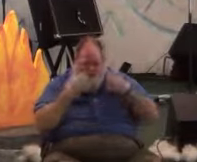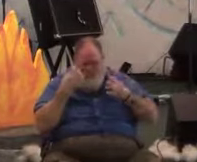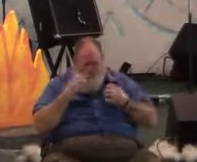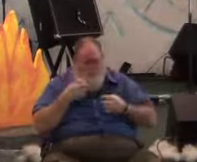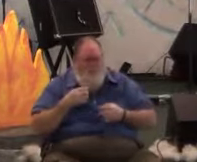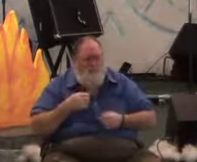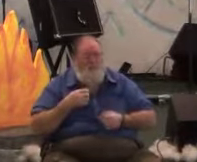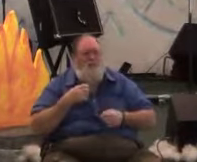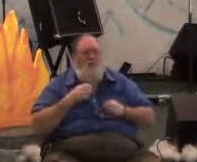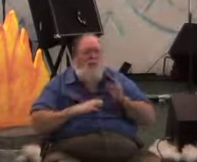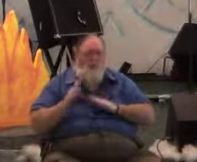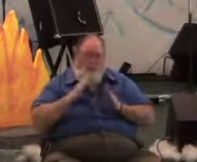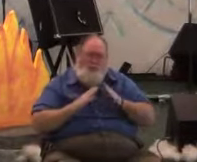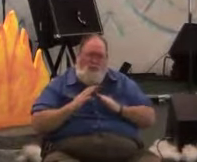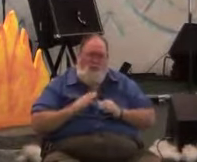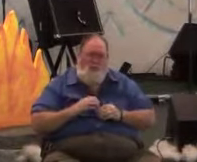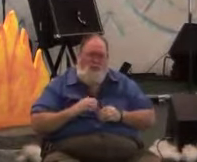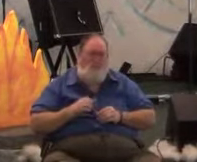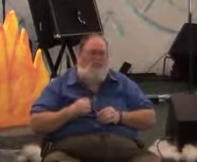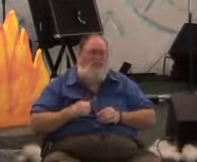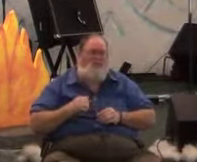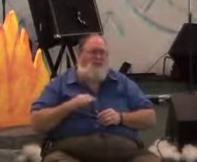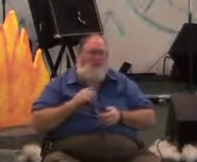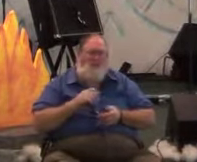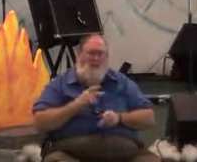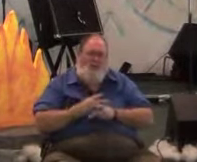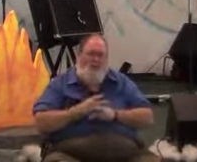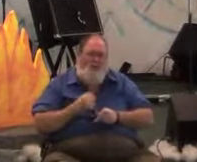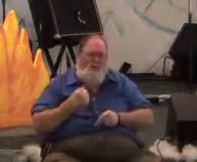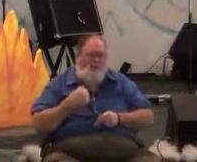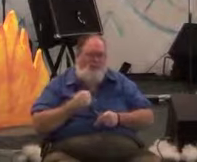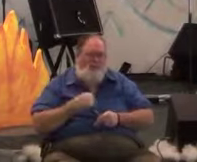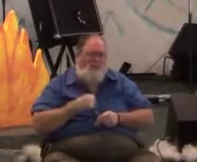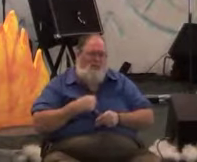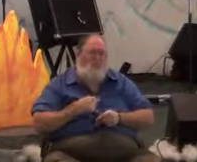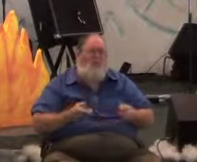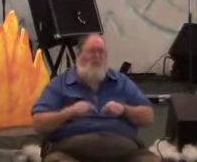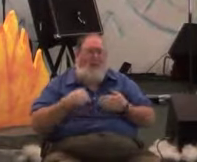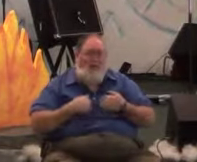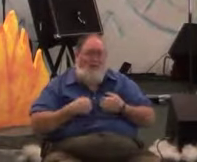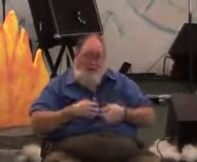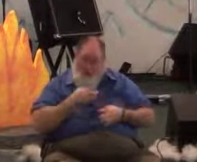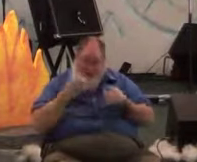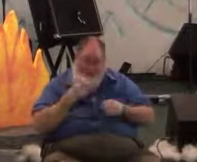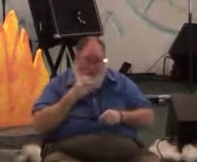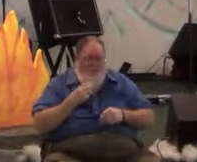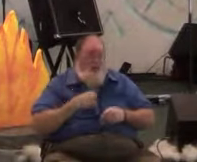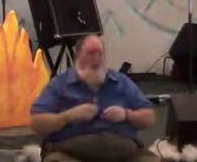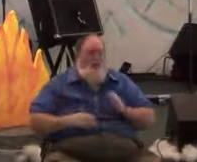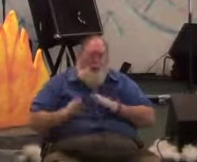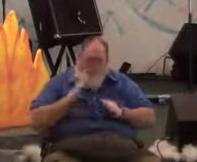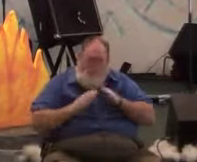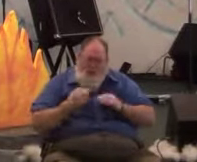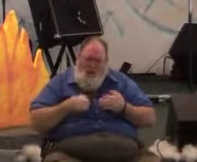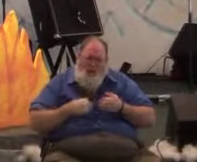says we're sinning when we do that. And we need to try to curb that, get it under control. And it's a weakness that a lot of us have,